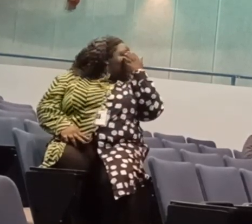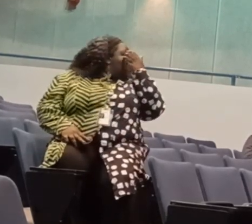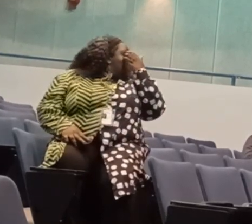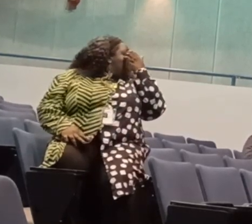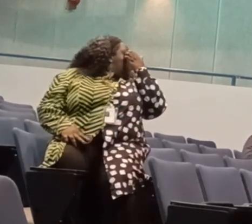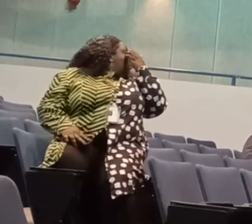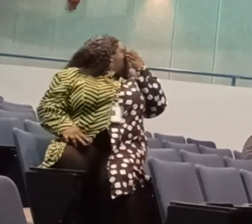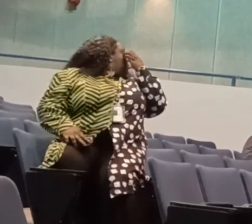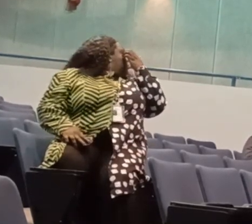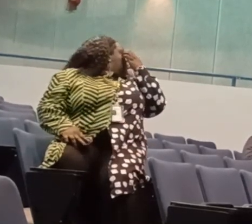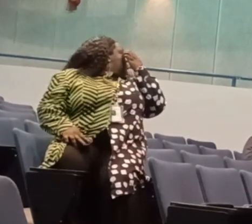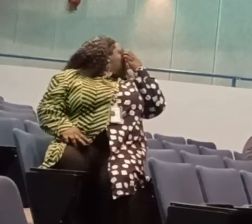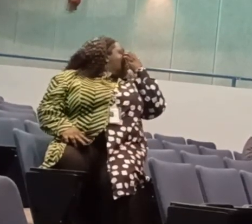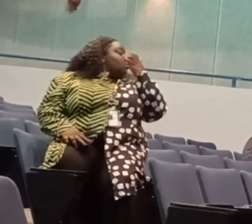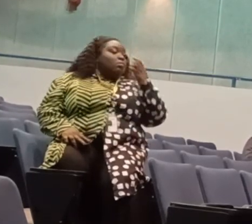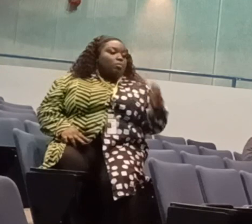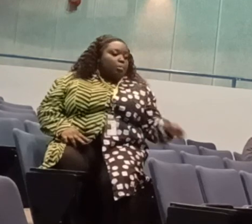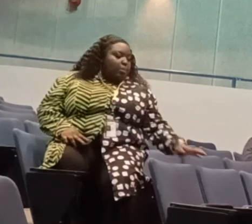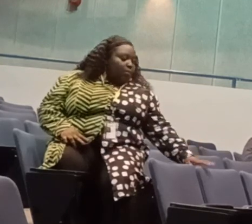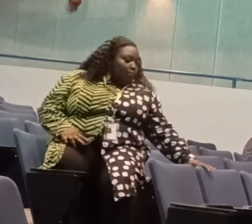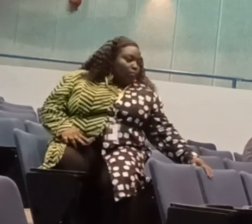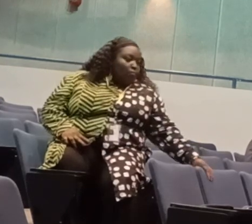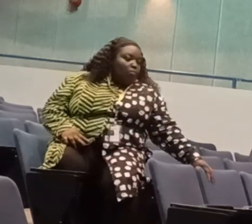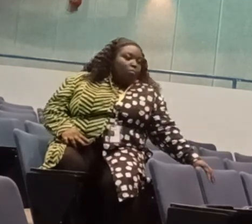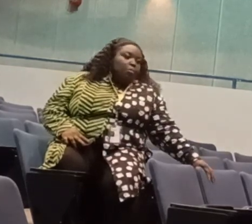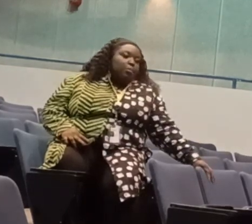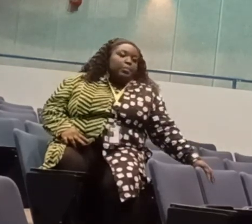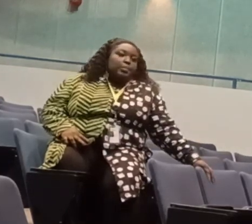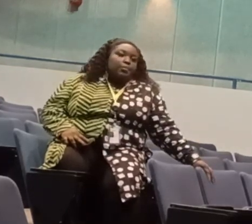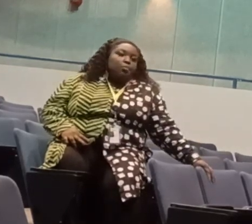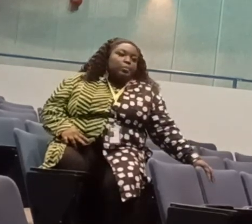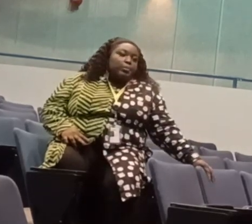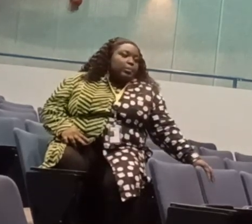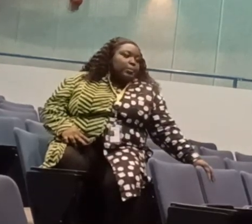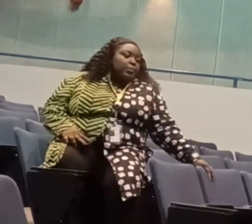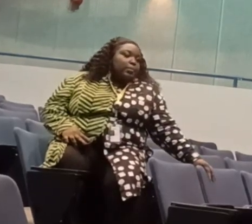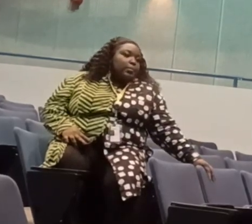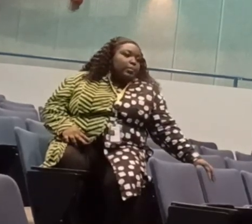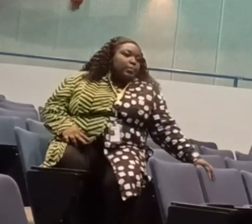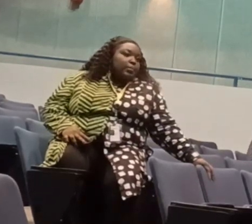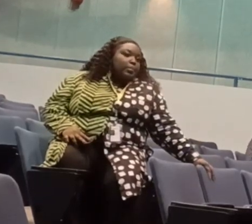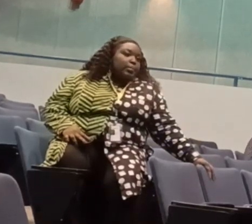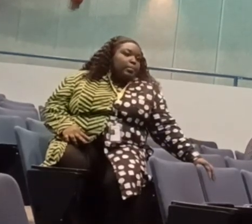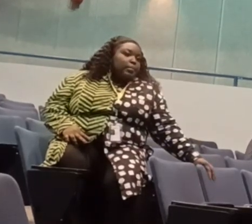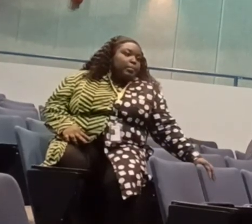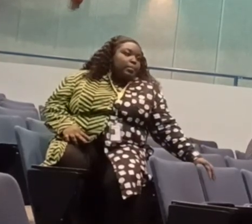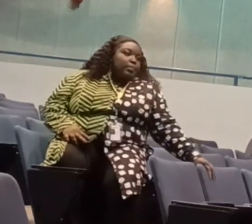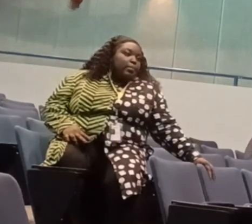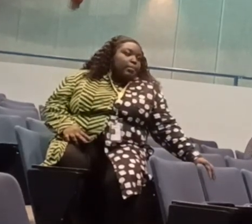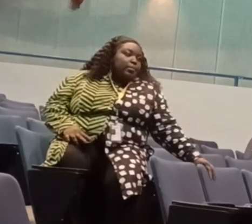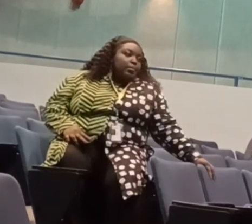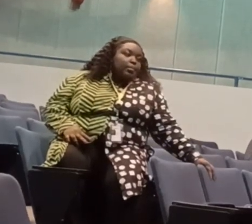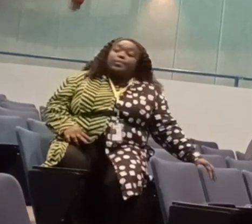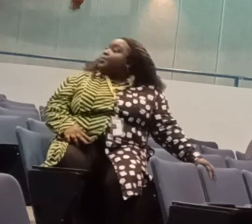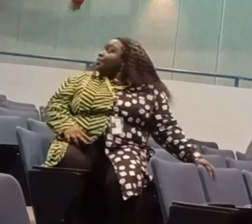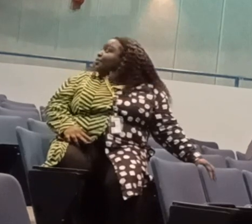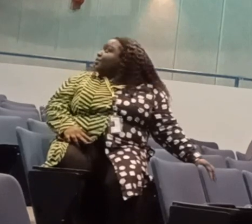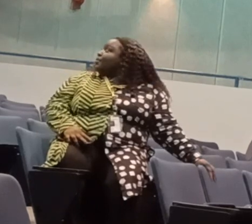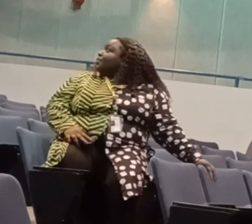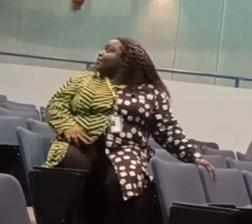ones that deserve some opportunity at working in their backyard and working close to home. And so I would like to